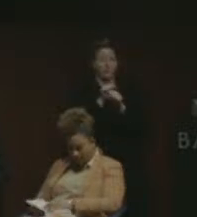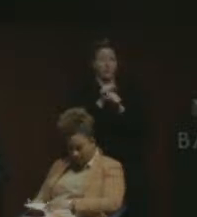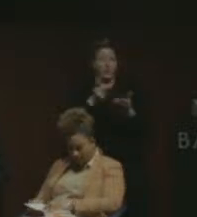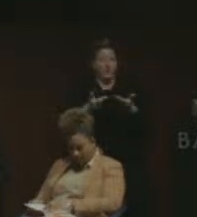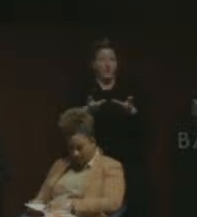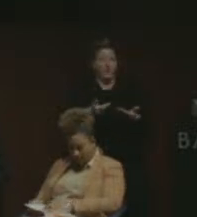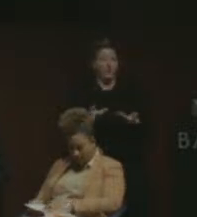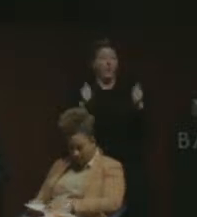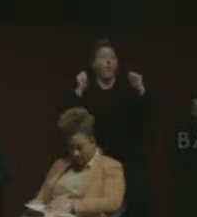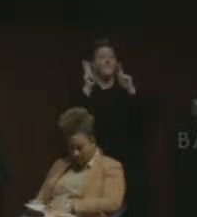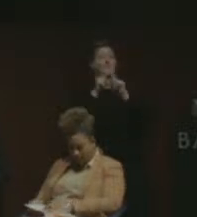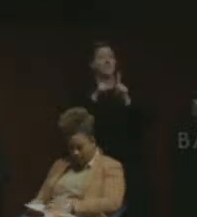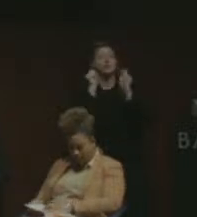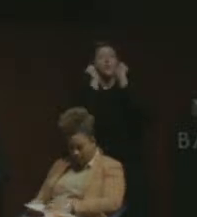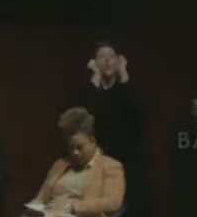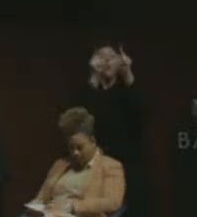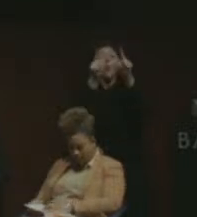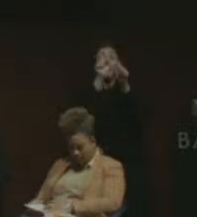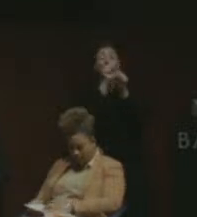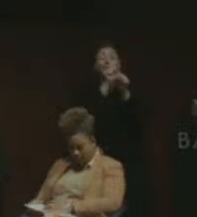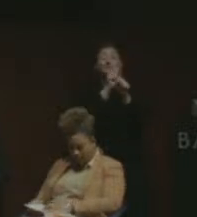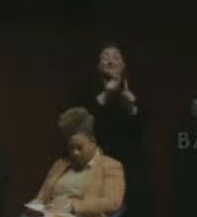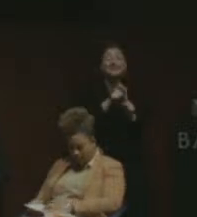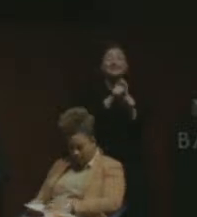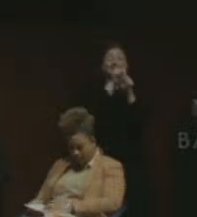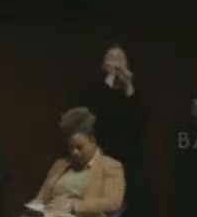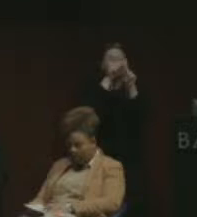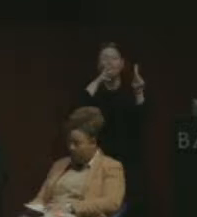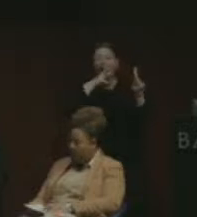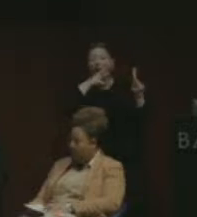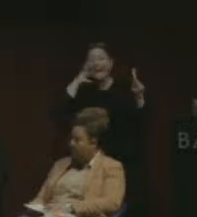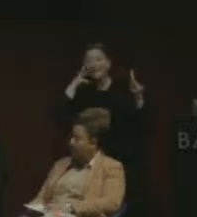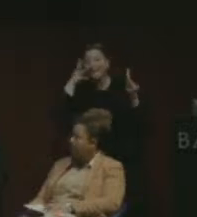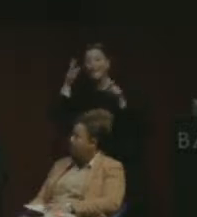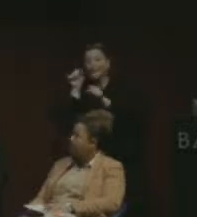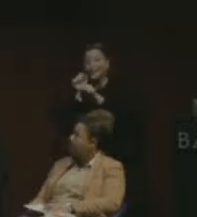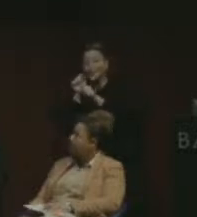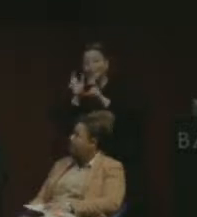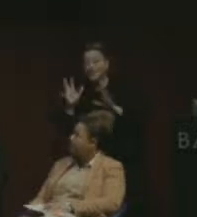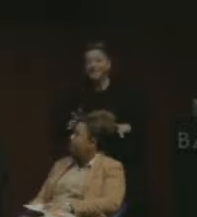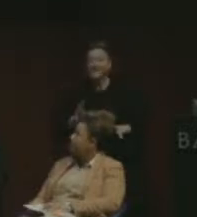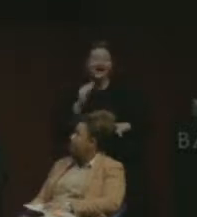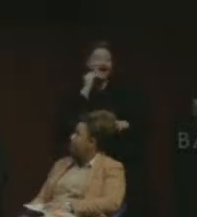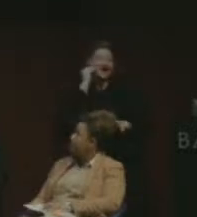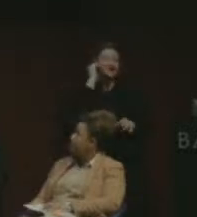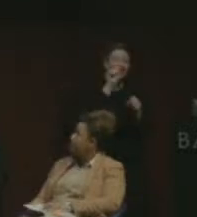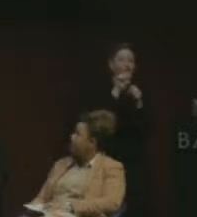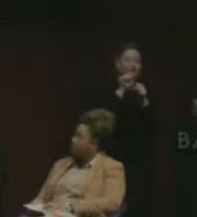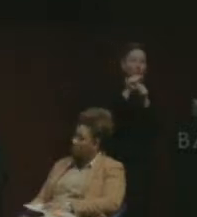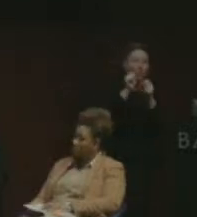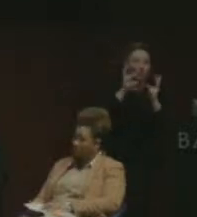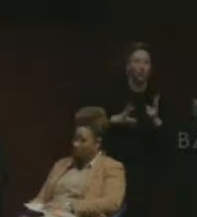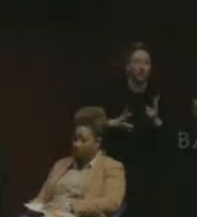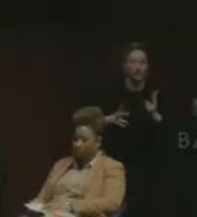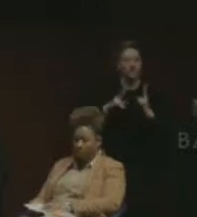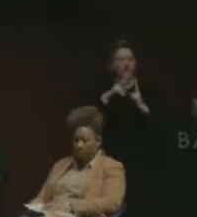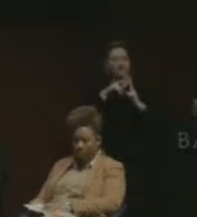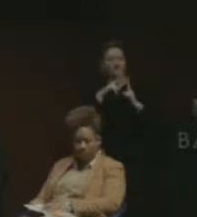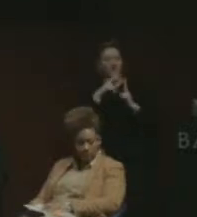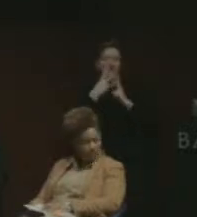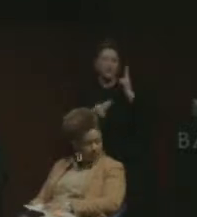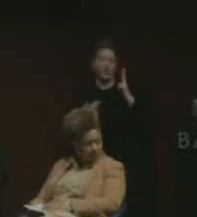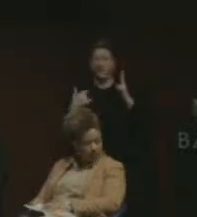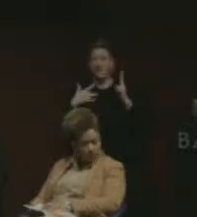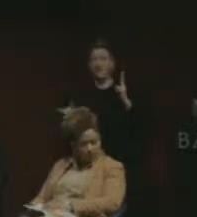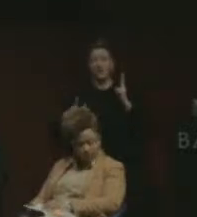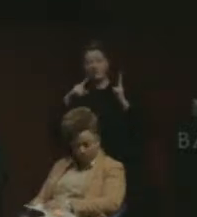to all workers except domestic workers and agricultural workers, almost all of whom were Black women, so-called